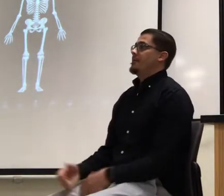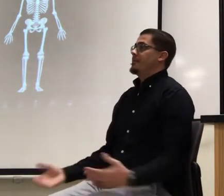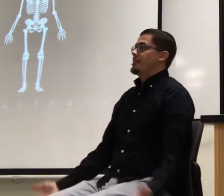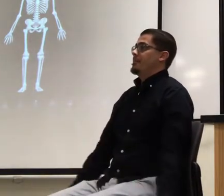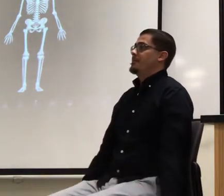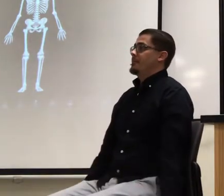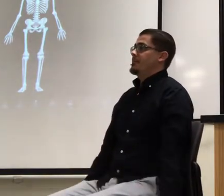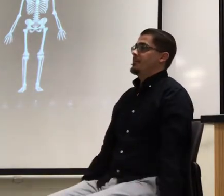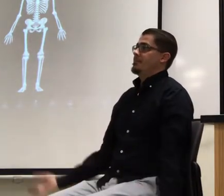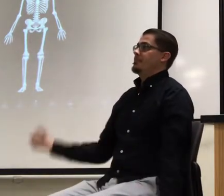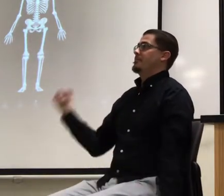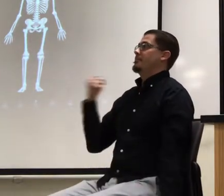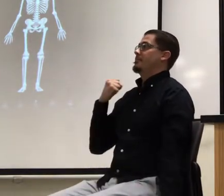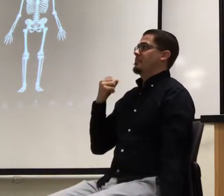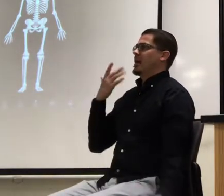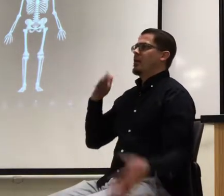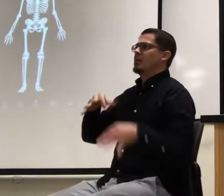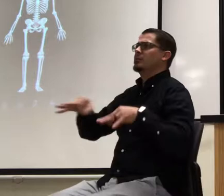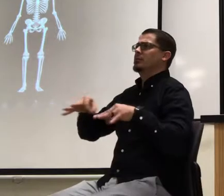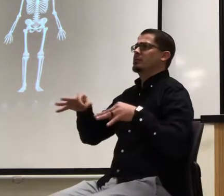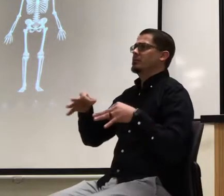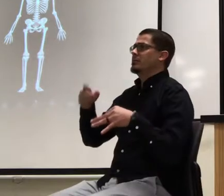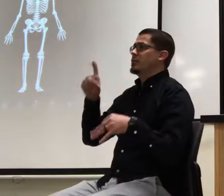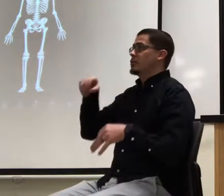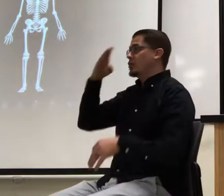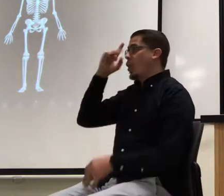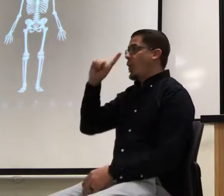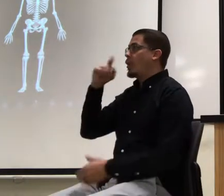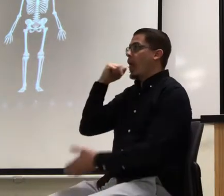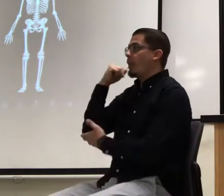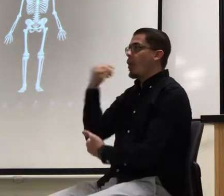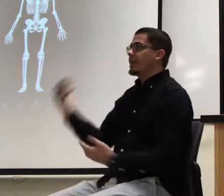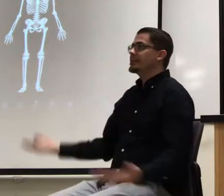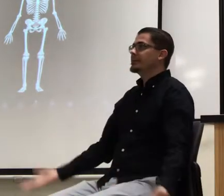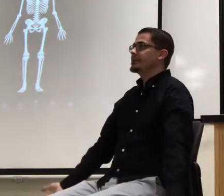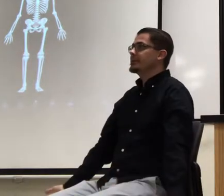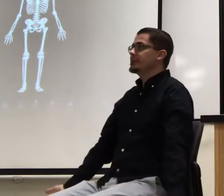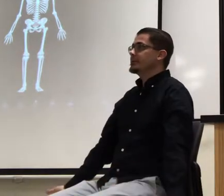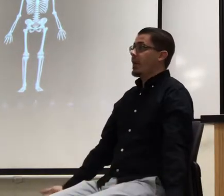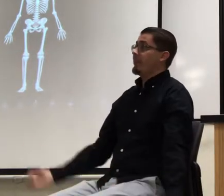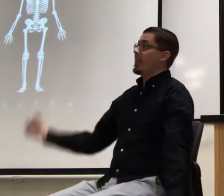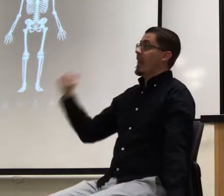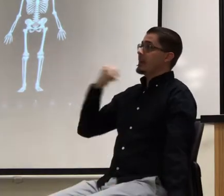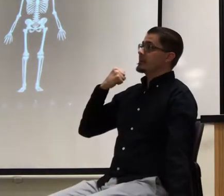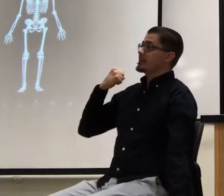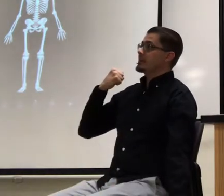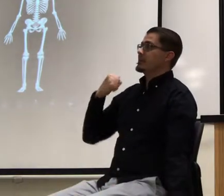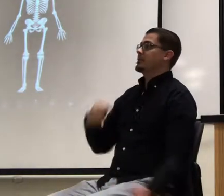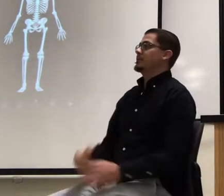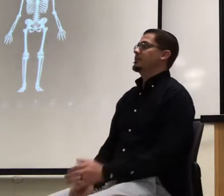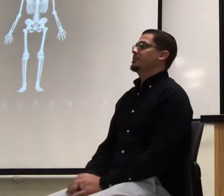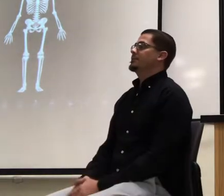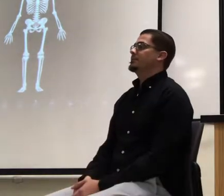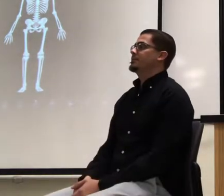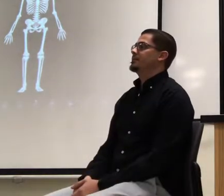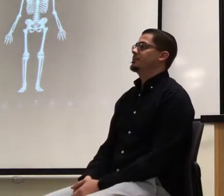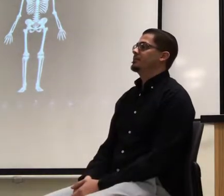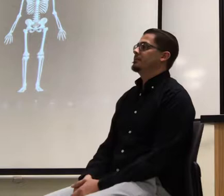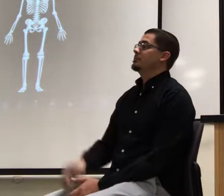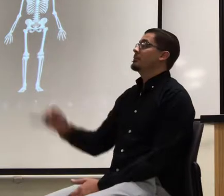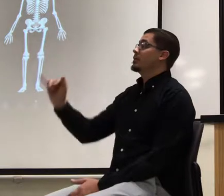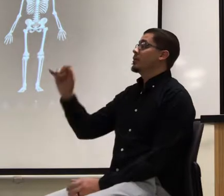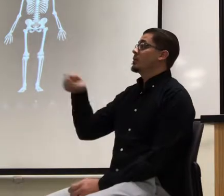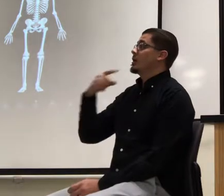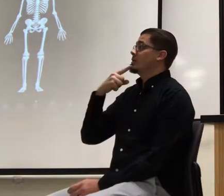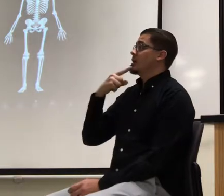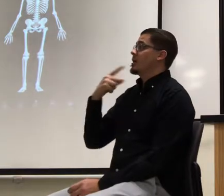I did define those movements before. You should know where your elbow is, right? Flex elbow. The other way you could say that is, you could